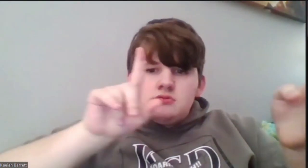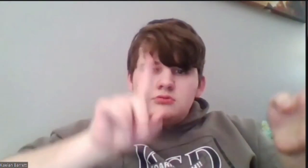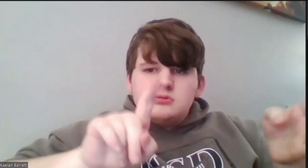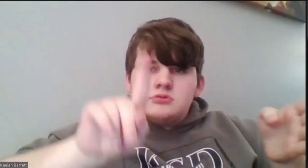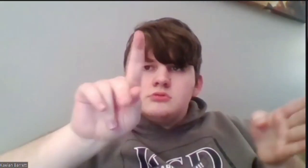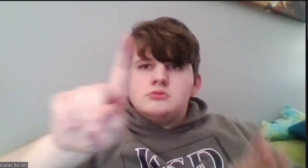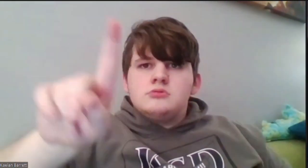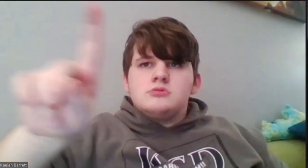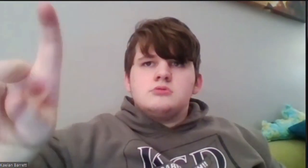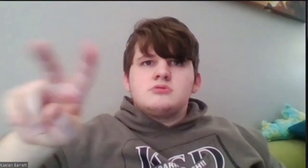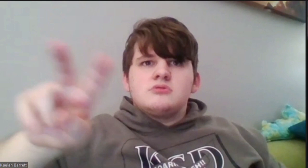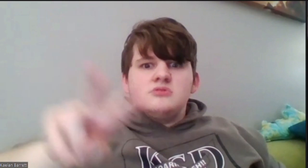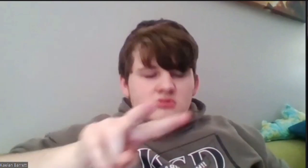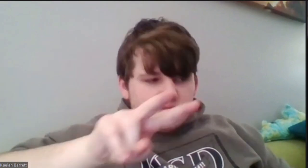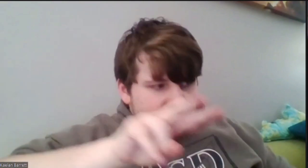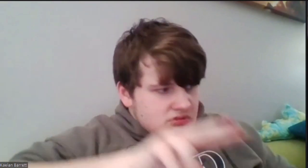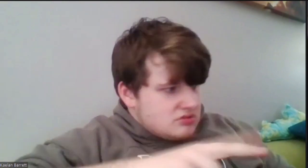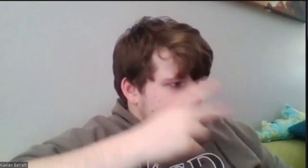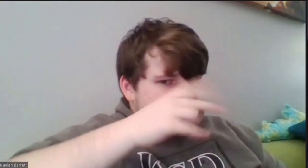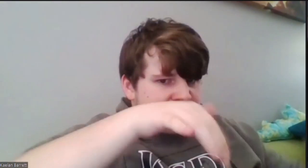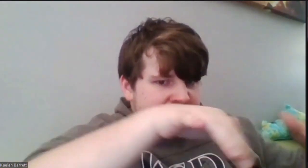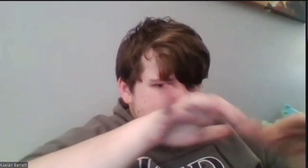Pushes open the gate and walks in.